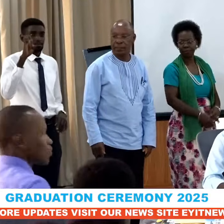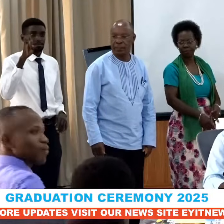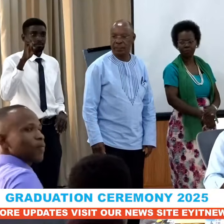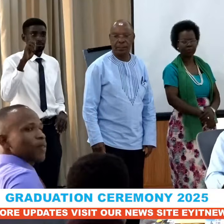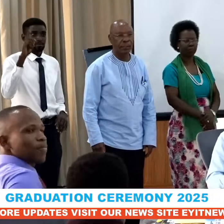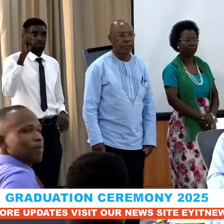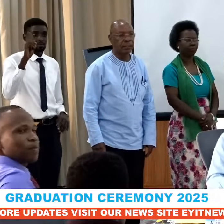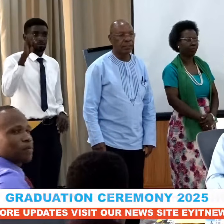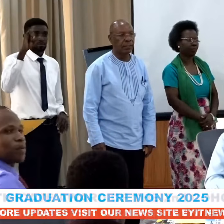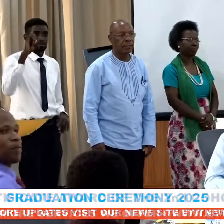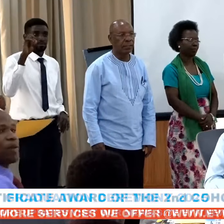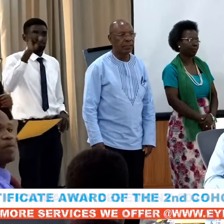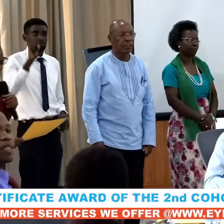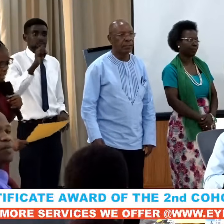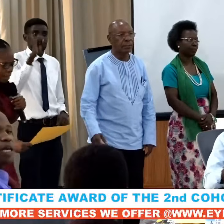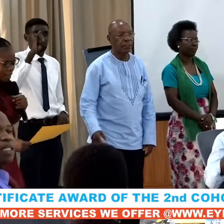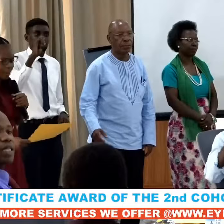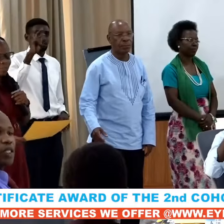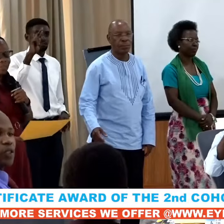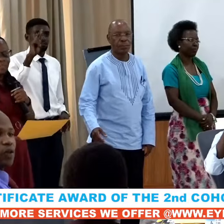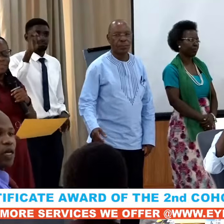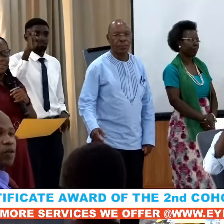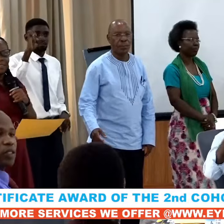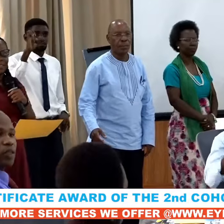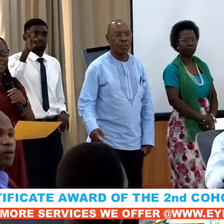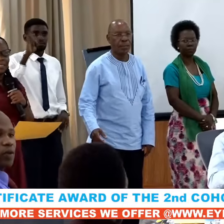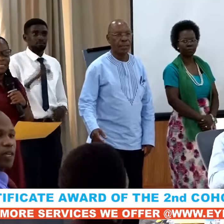You clap for them. Hey, desire.